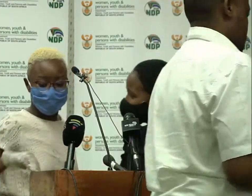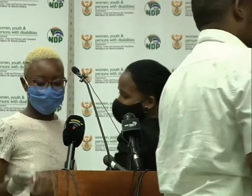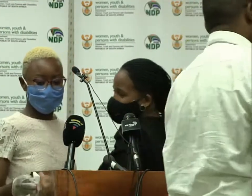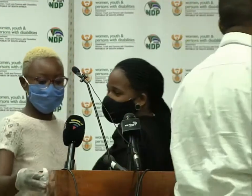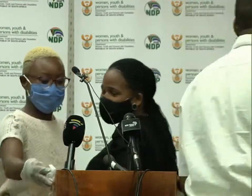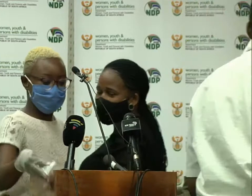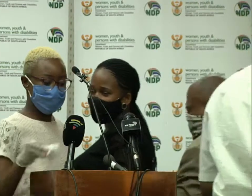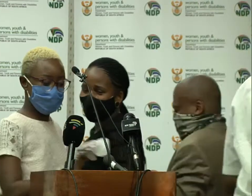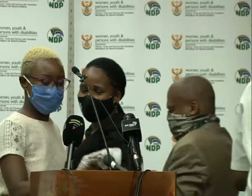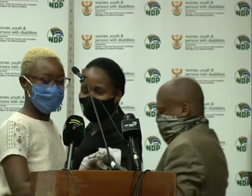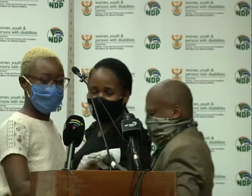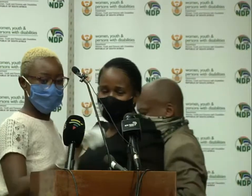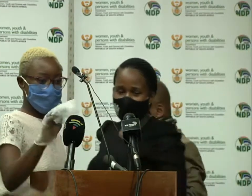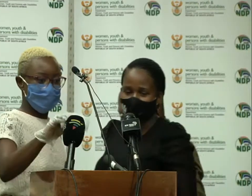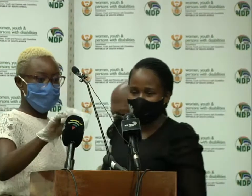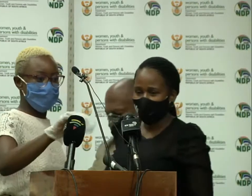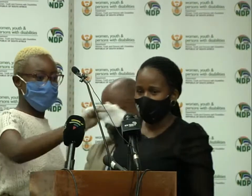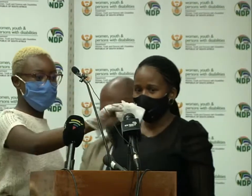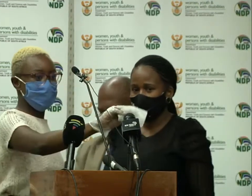72 JJ